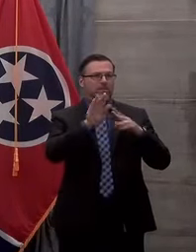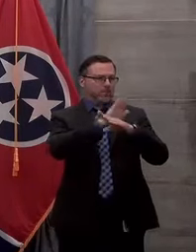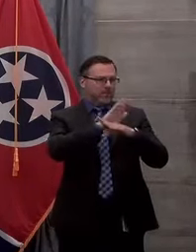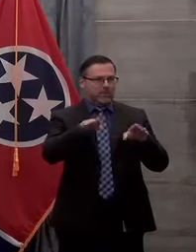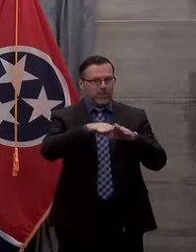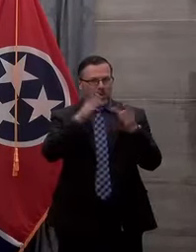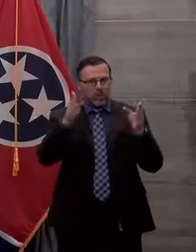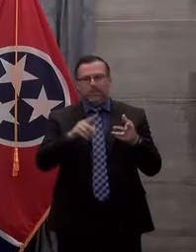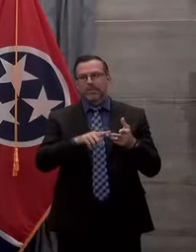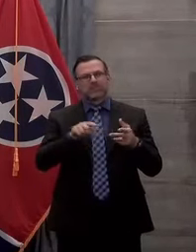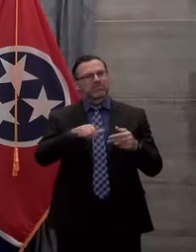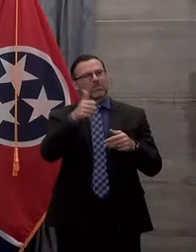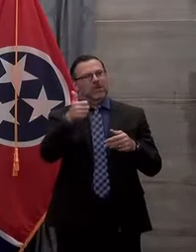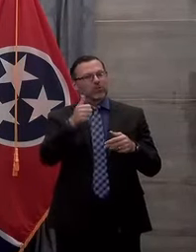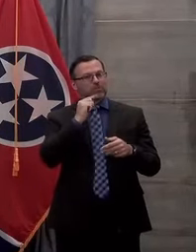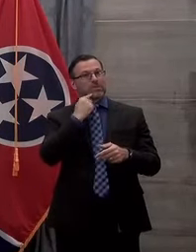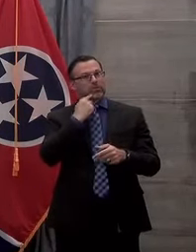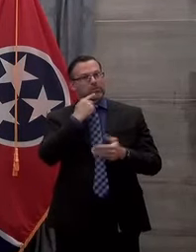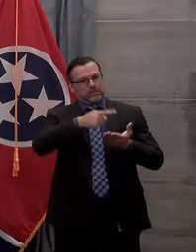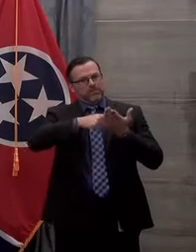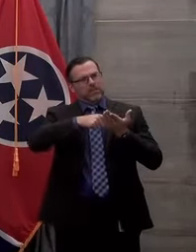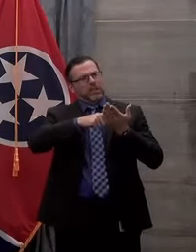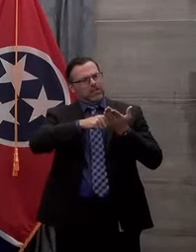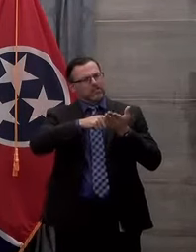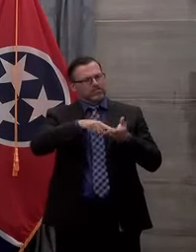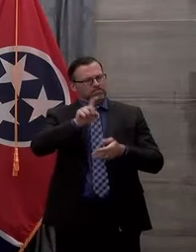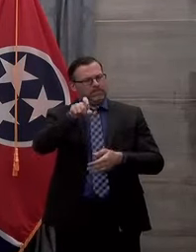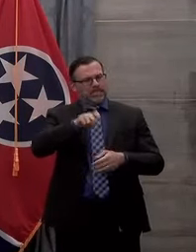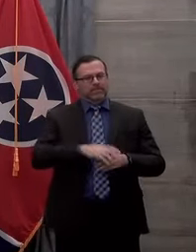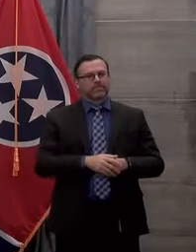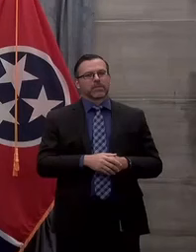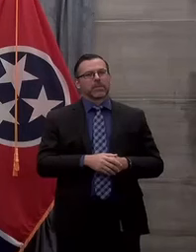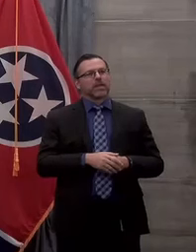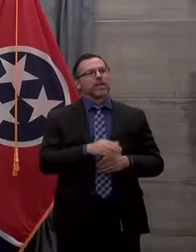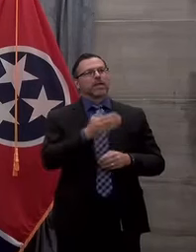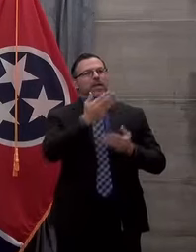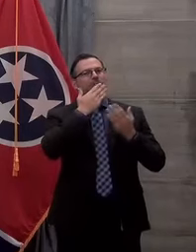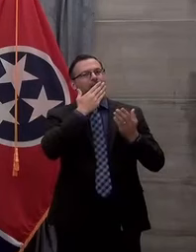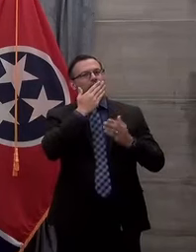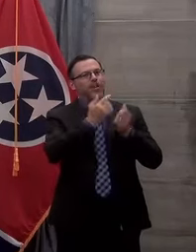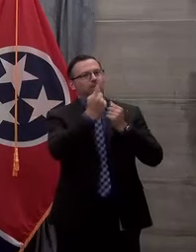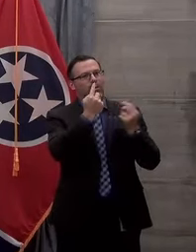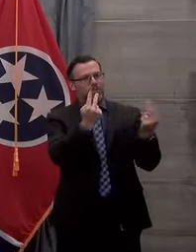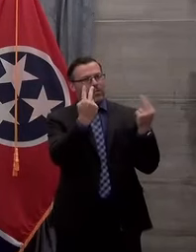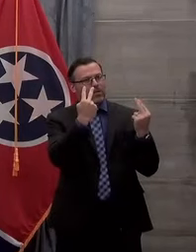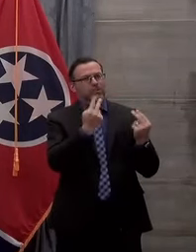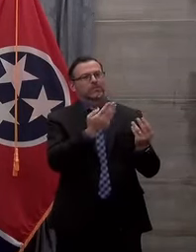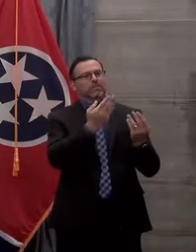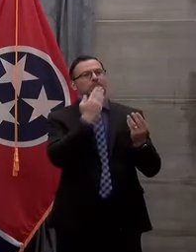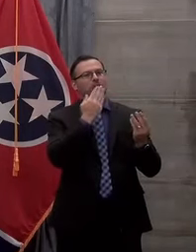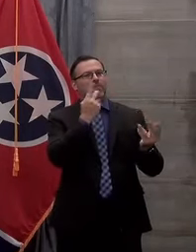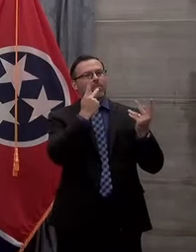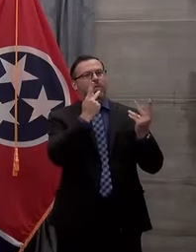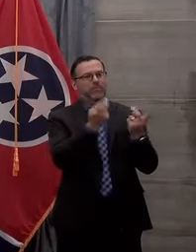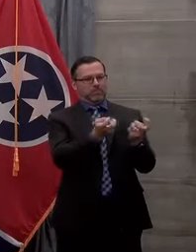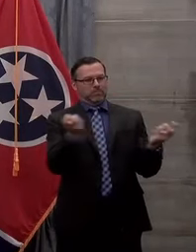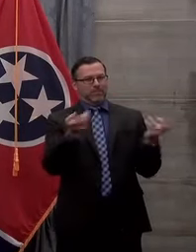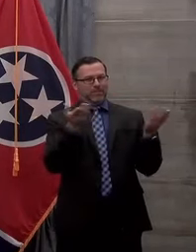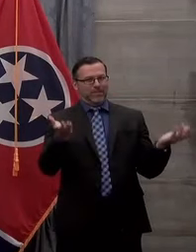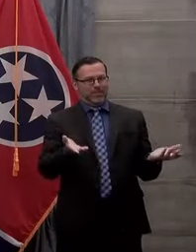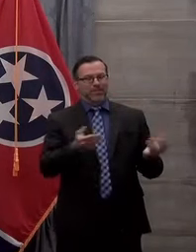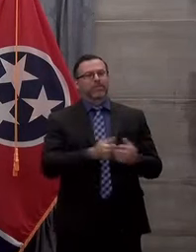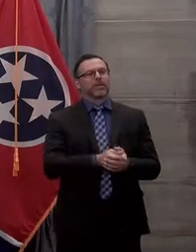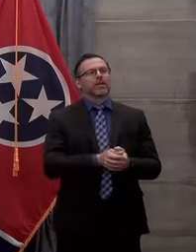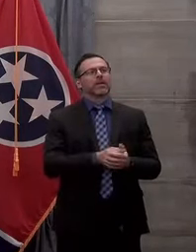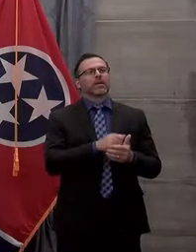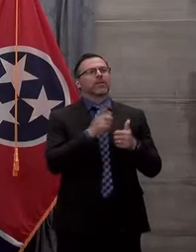any other serious conversation we need to have. We appreciate those who tune in and those who are here to engage. The first thing I want to